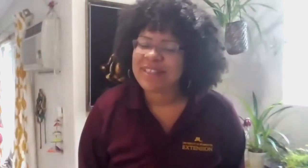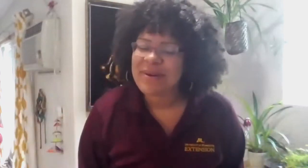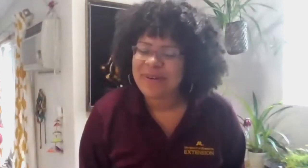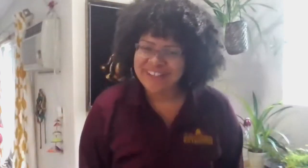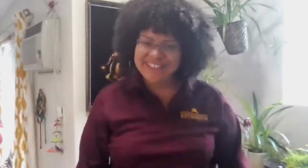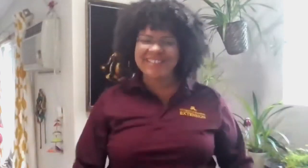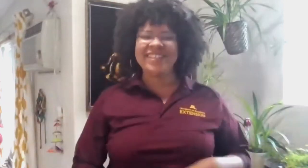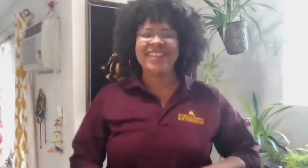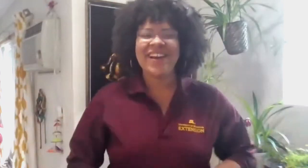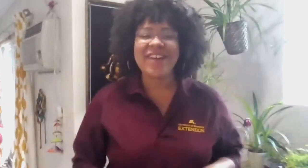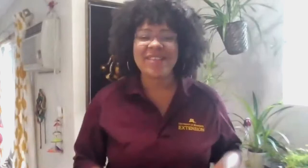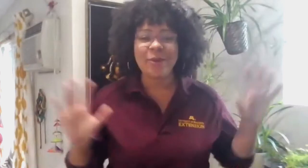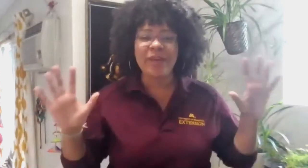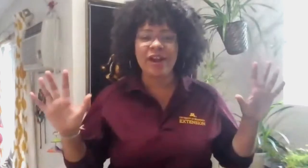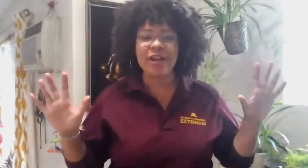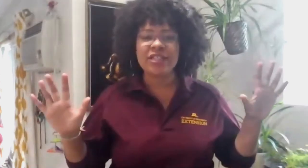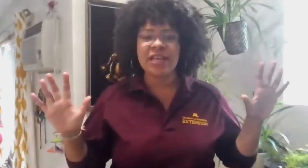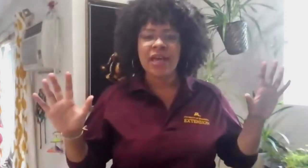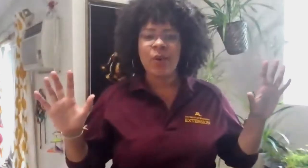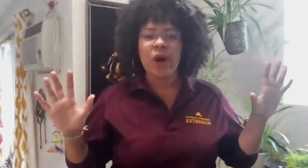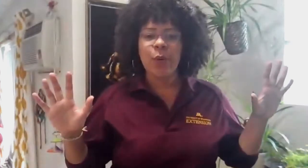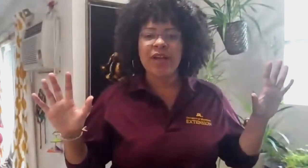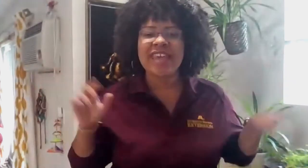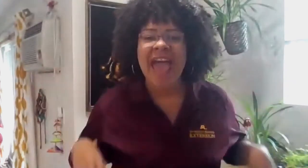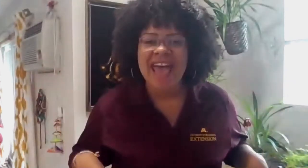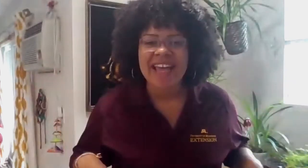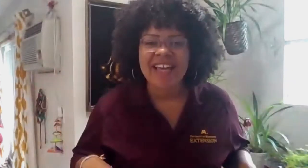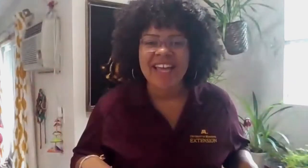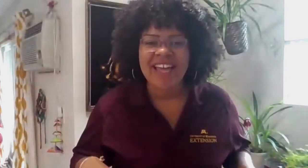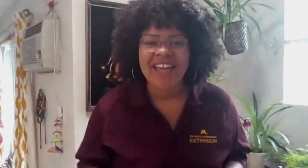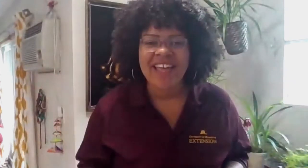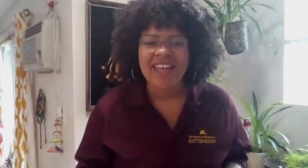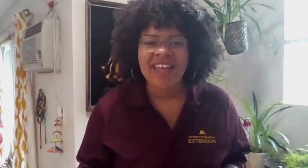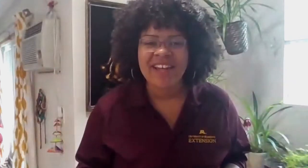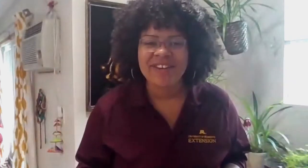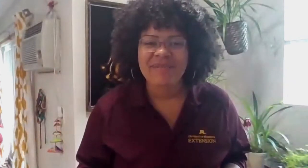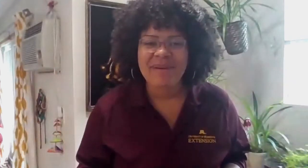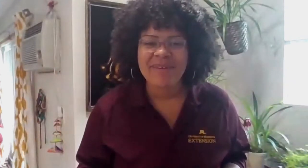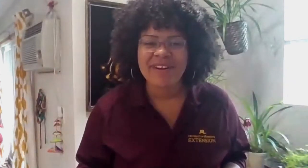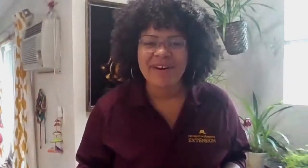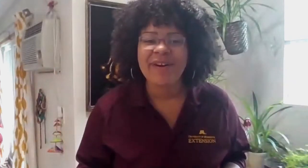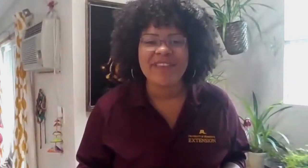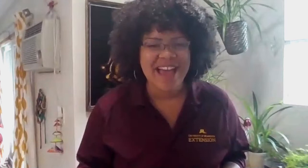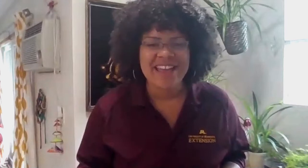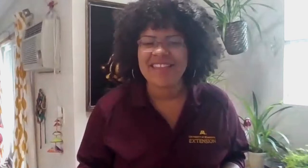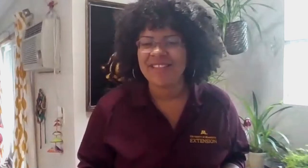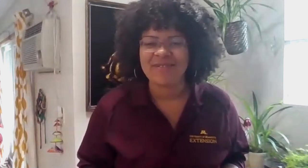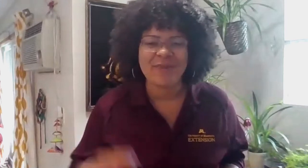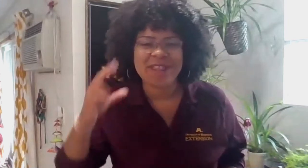it's a horse. Okay, so we learned, what was cat? Do you remember? Oh yeah, I see all those